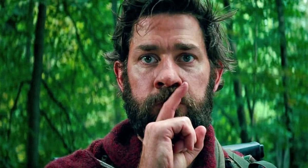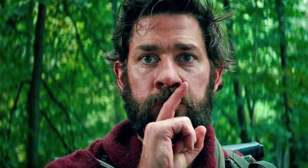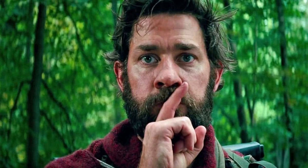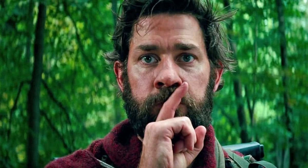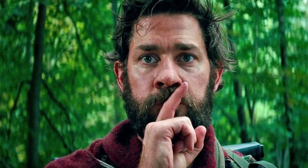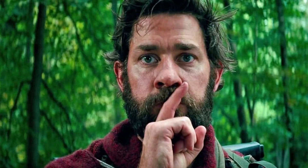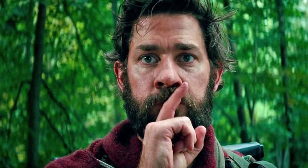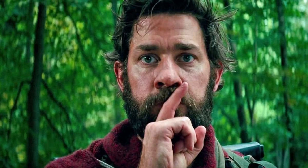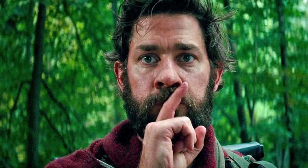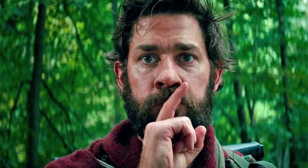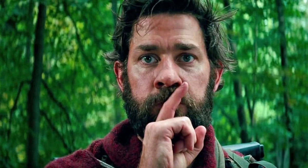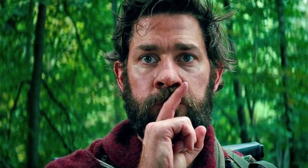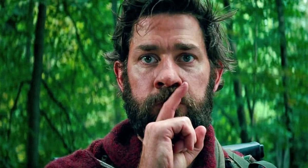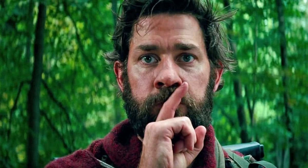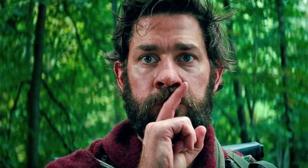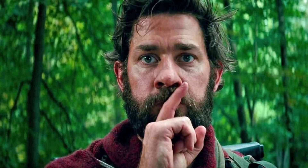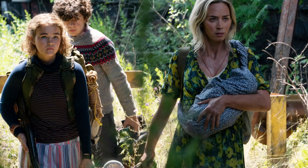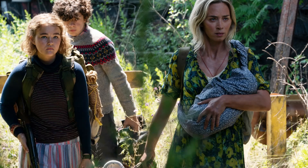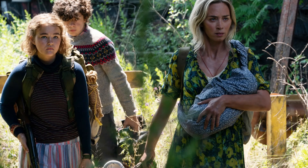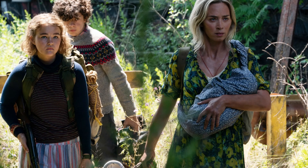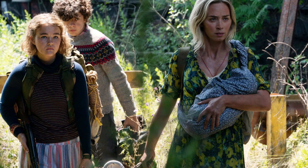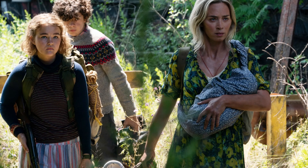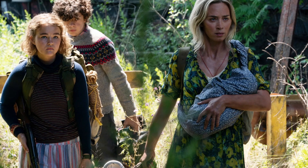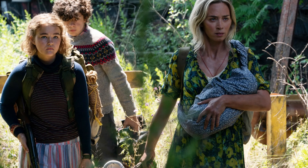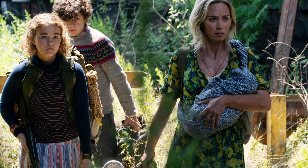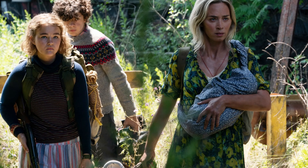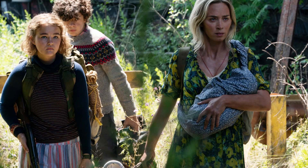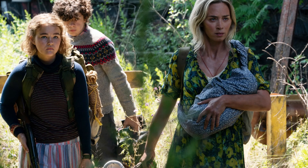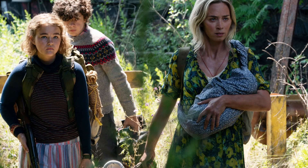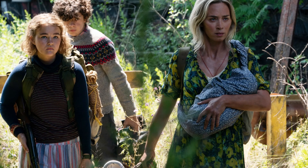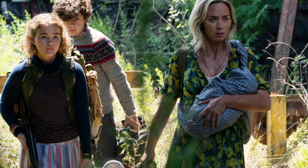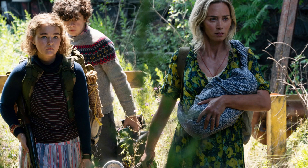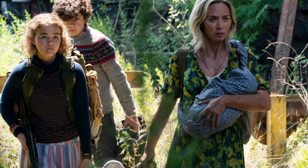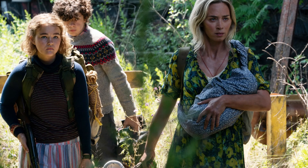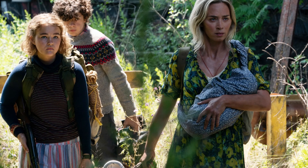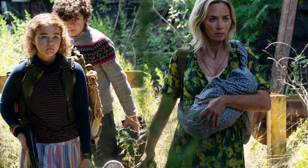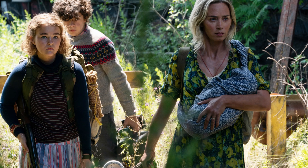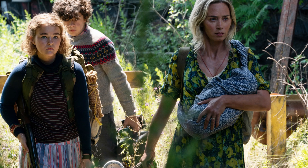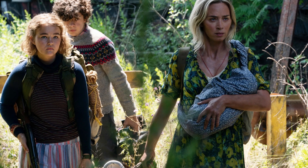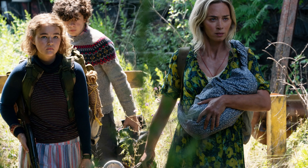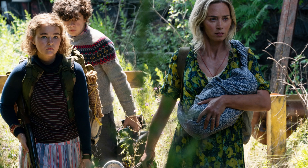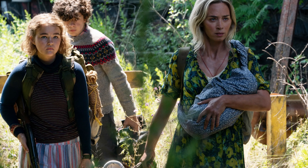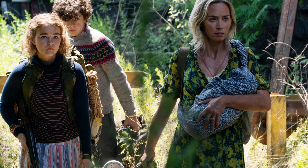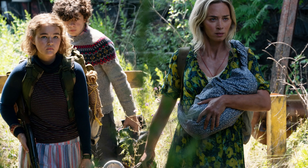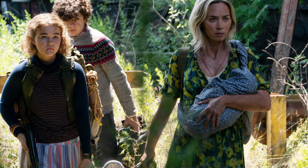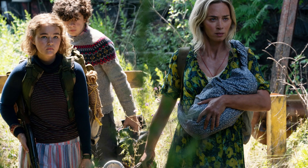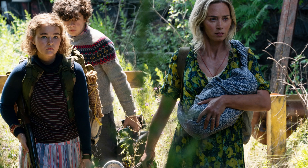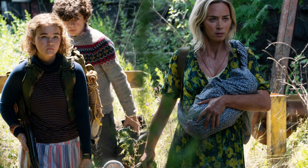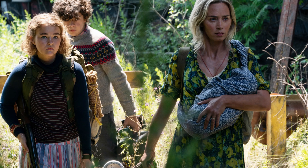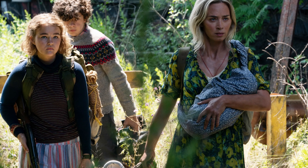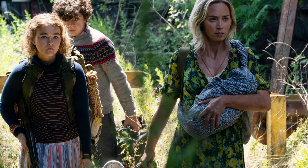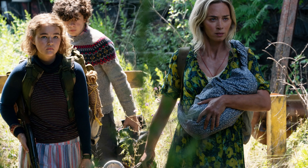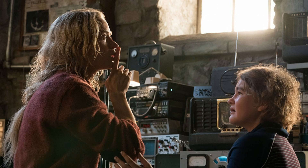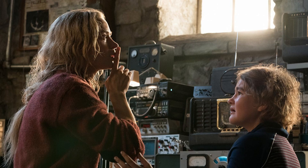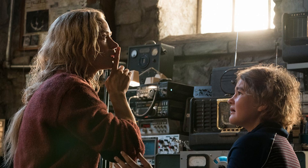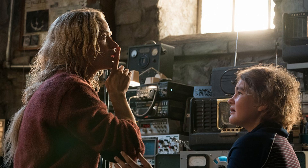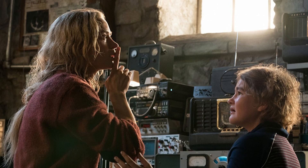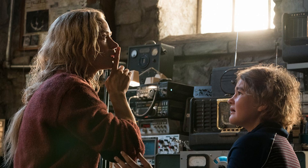to the role. Plus, John Krasinski and Emily Blunt learned ASL for the film, proving that sign language is just as